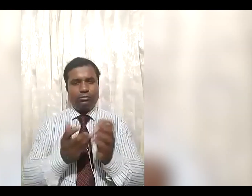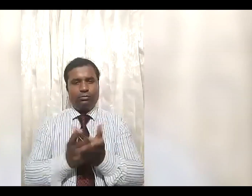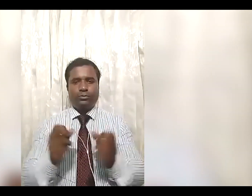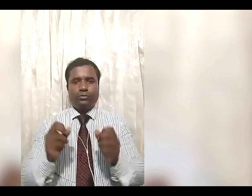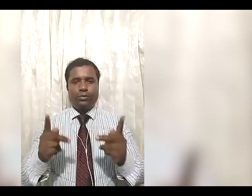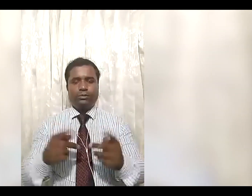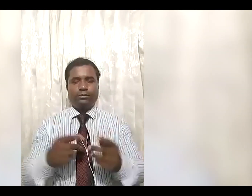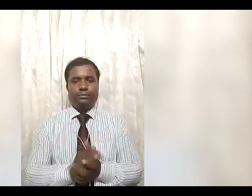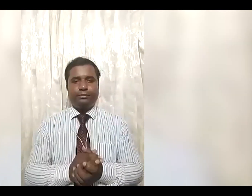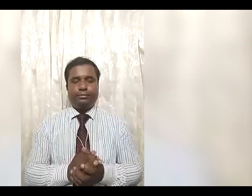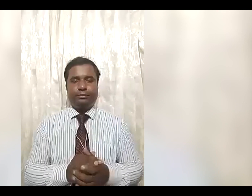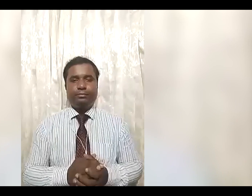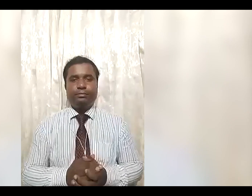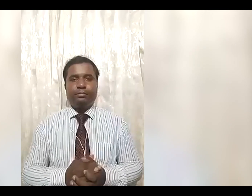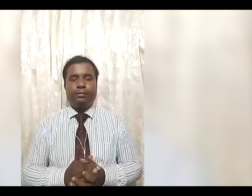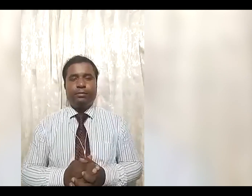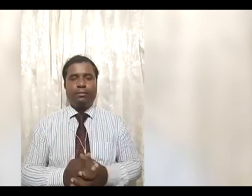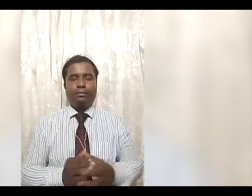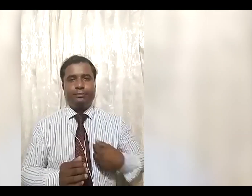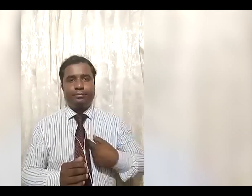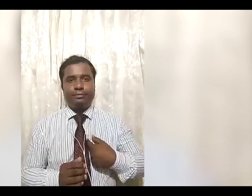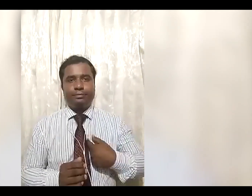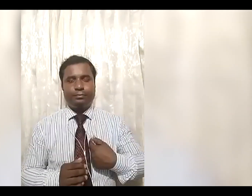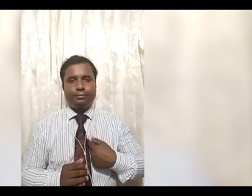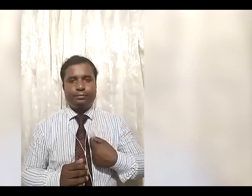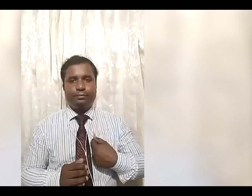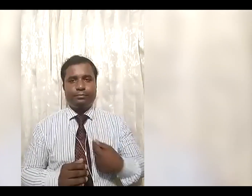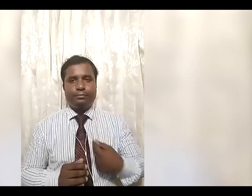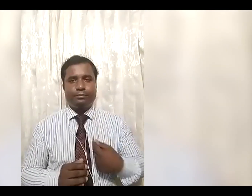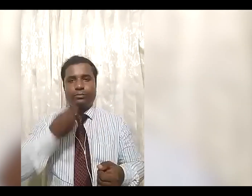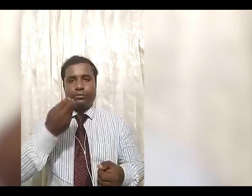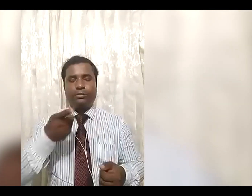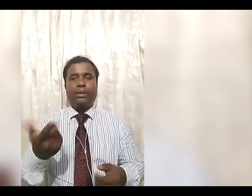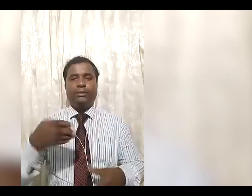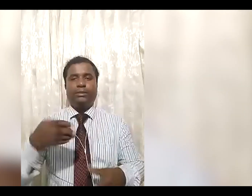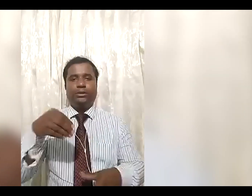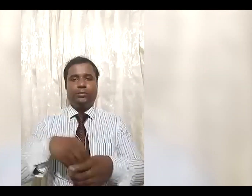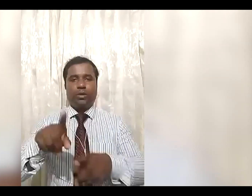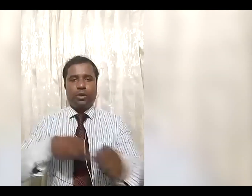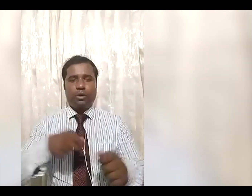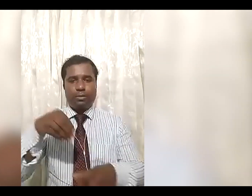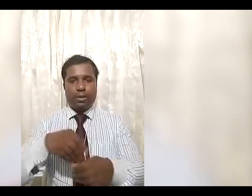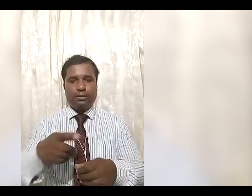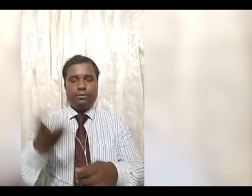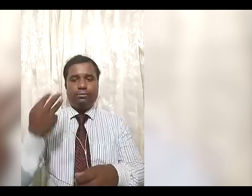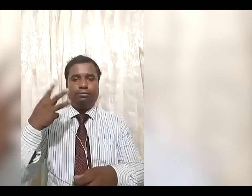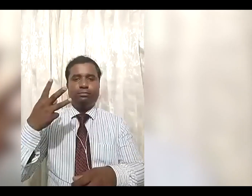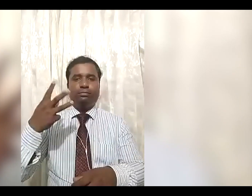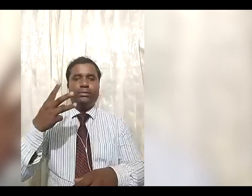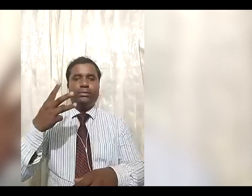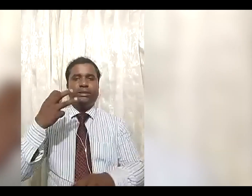highlighted. But I think just for context, of course, we have the upcoming US elections. There is the 30 years of the American Disabilities